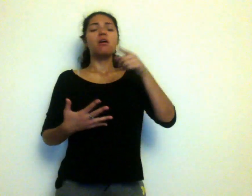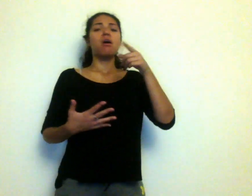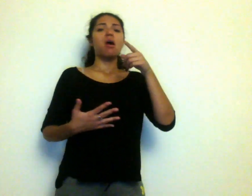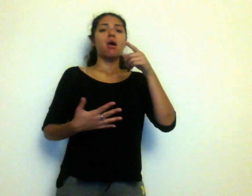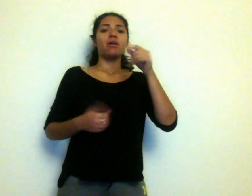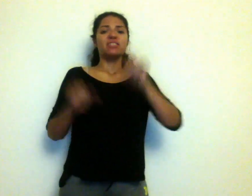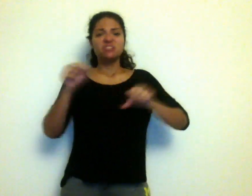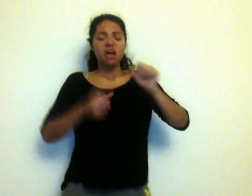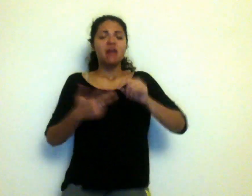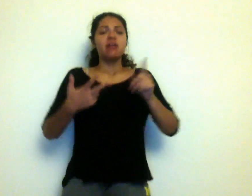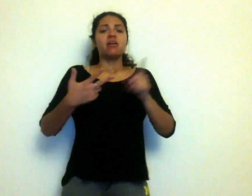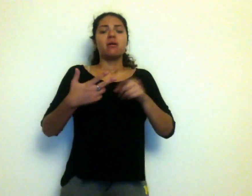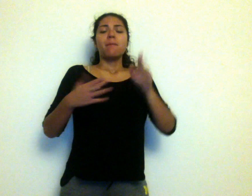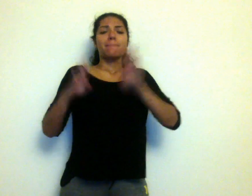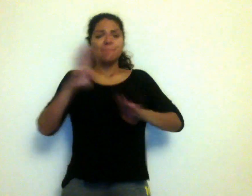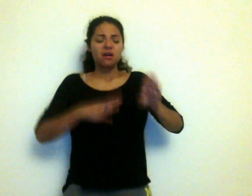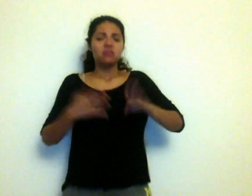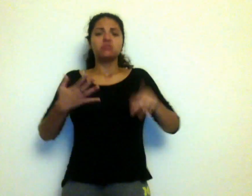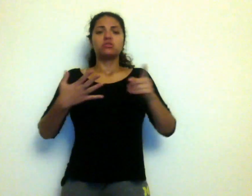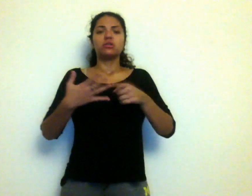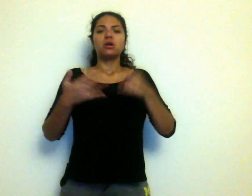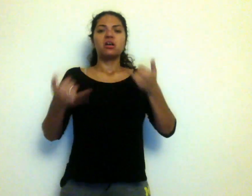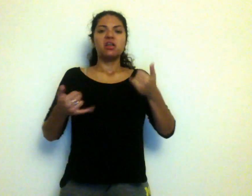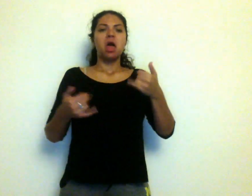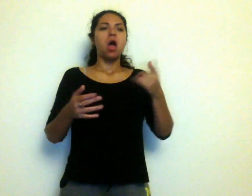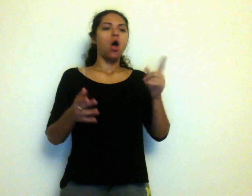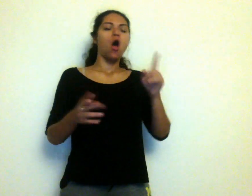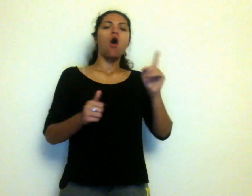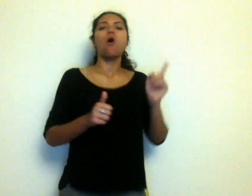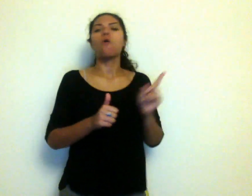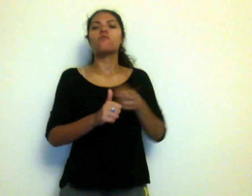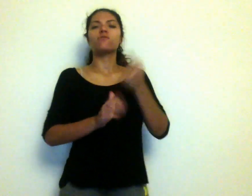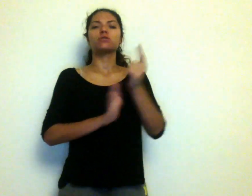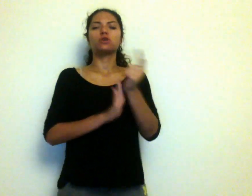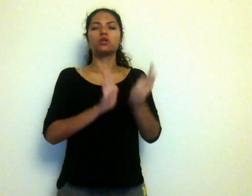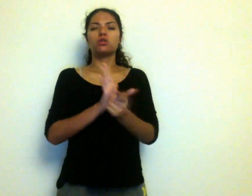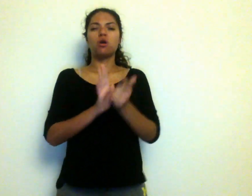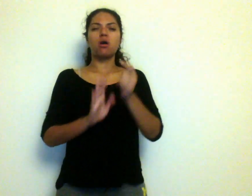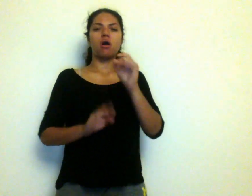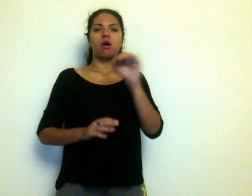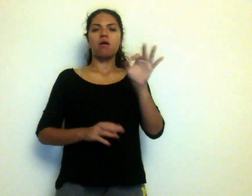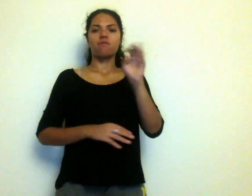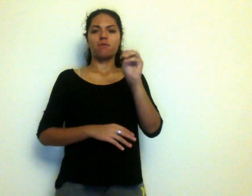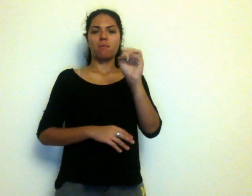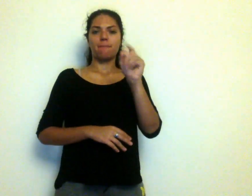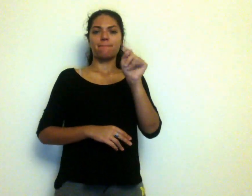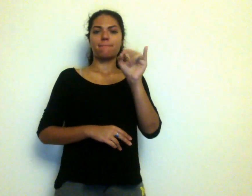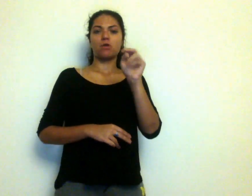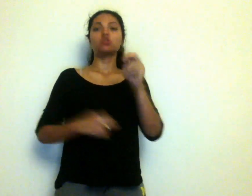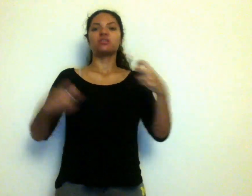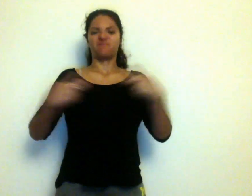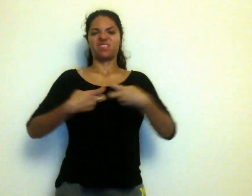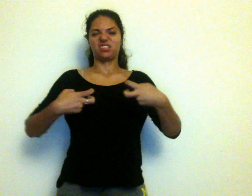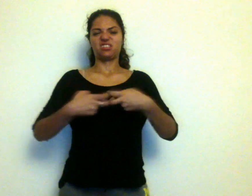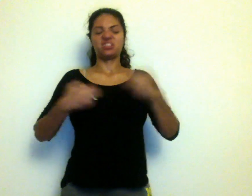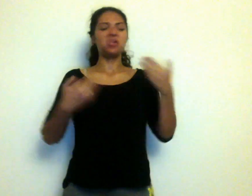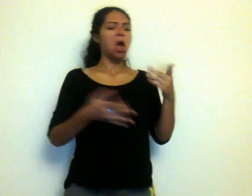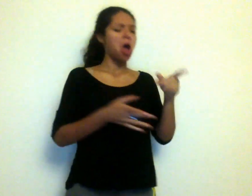science, where the first law of motion was challenged. You remember, in Aristotle, we needed a first mover, a